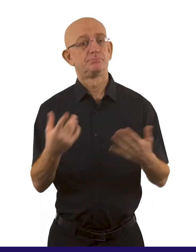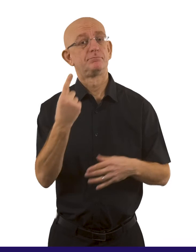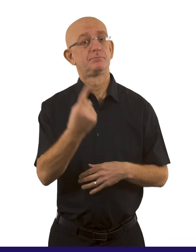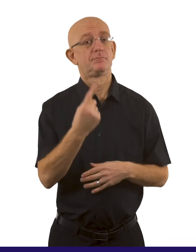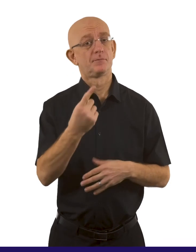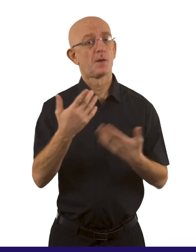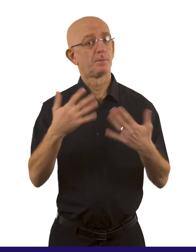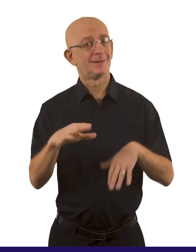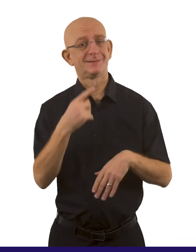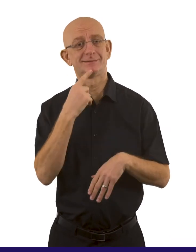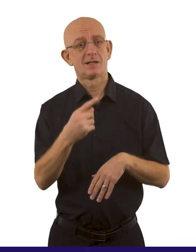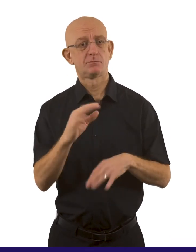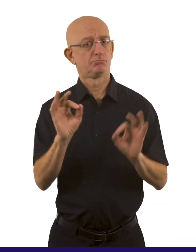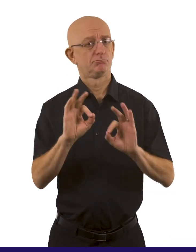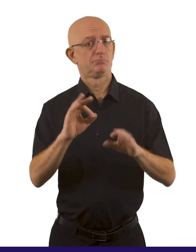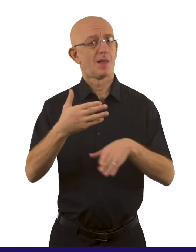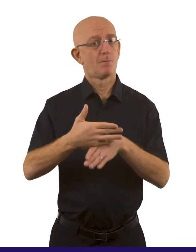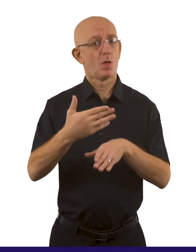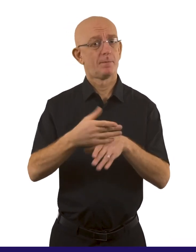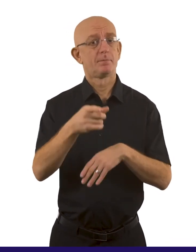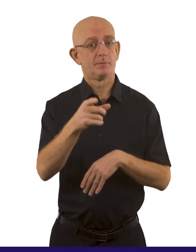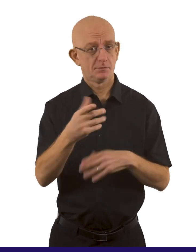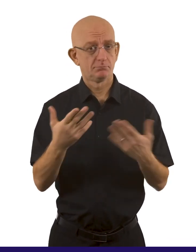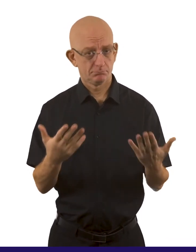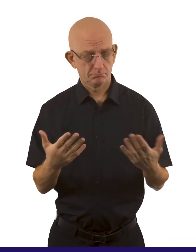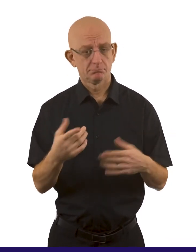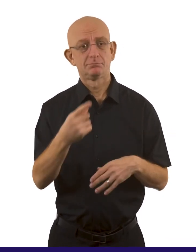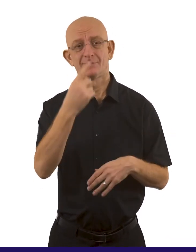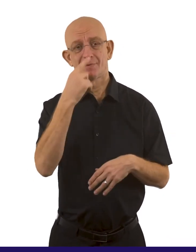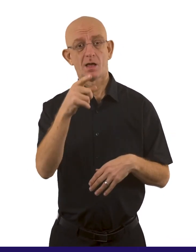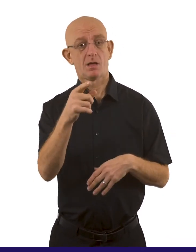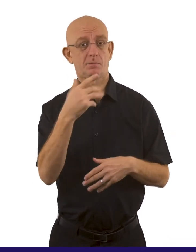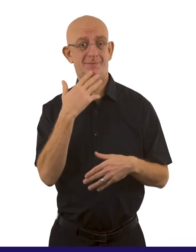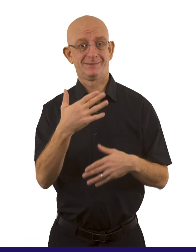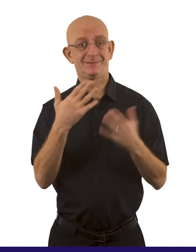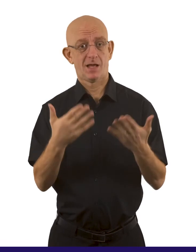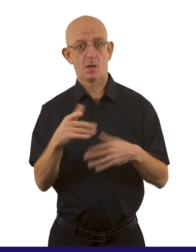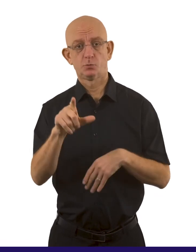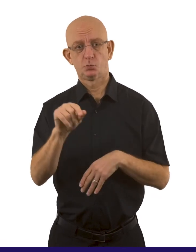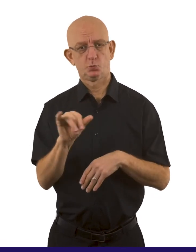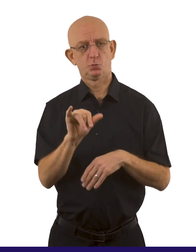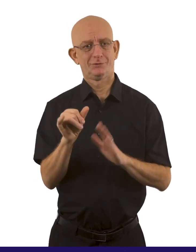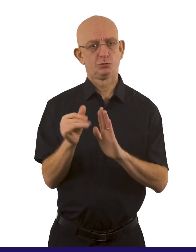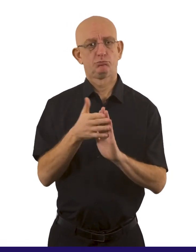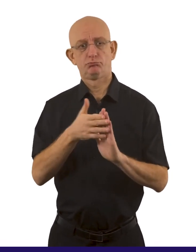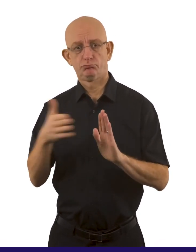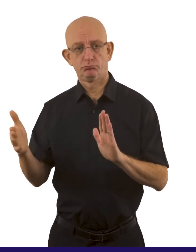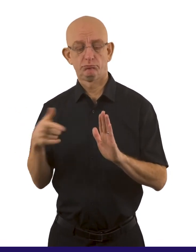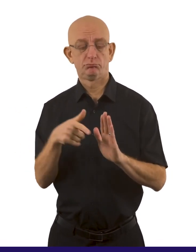Question 33. You have answered that you are not employed. Please select how much you agree or disagree with the